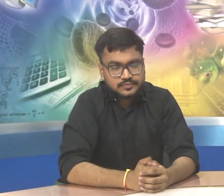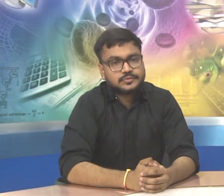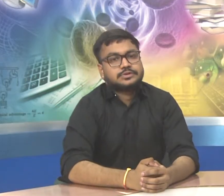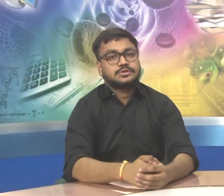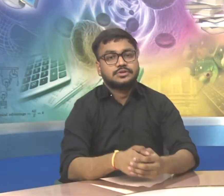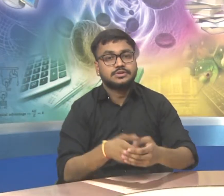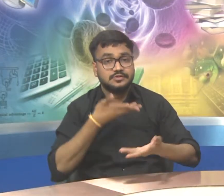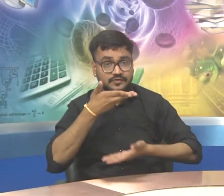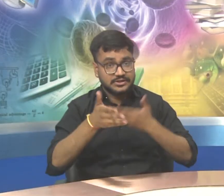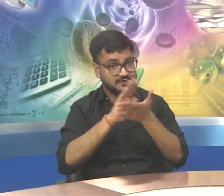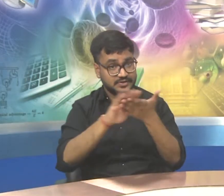choice.